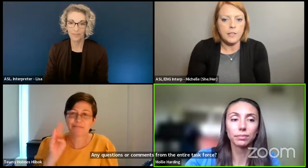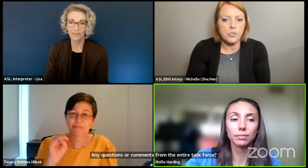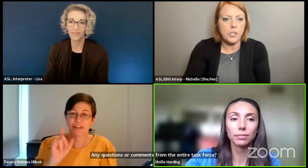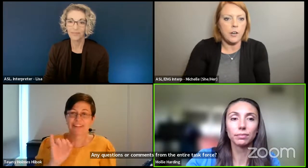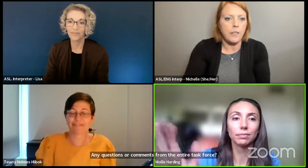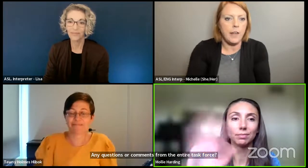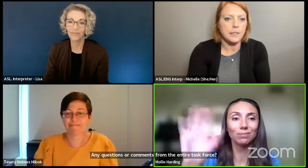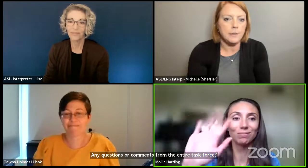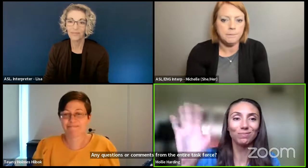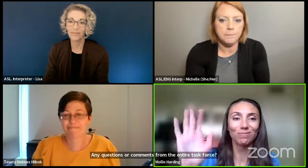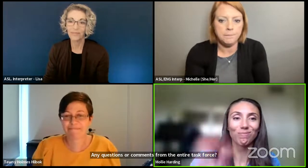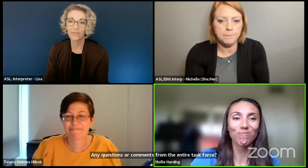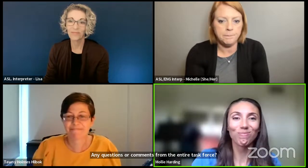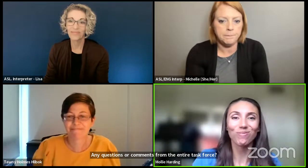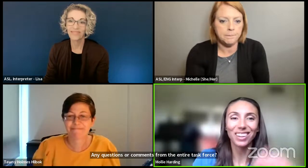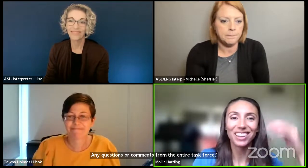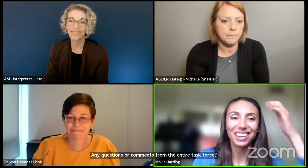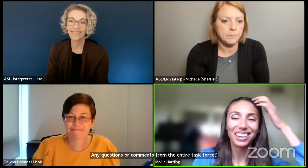Molly, would you like to share on that?